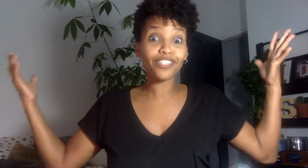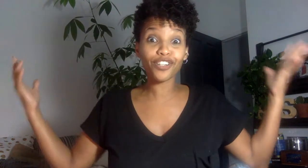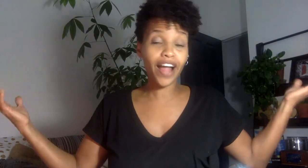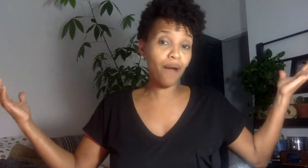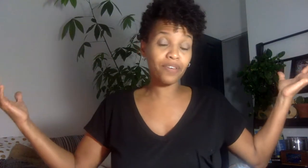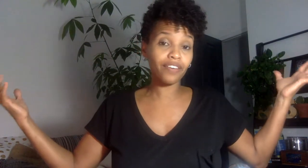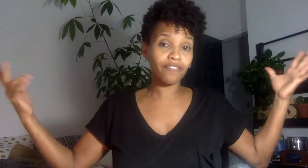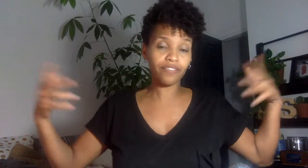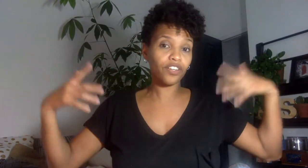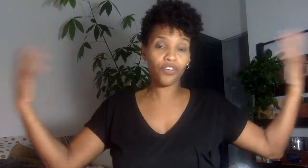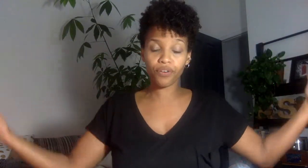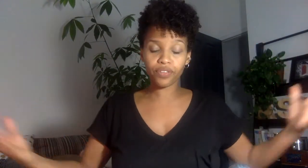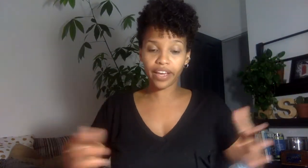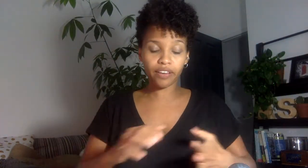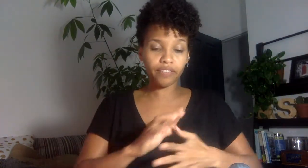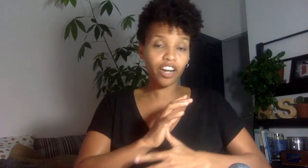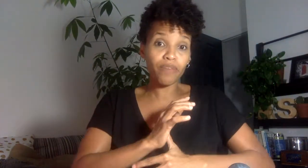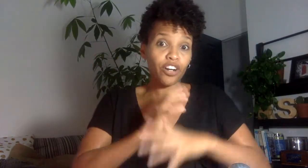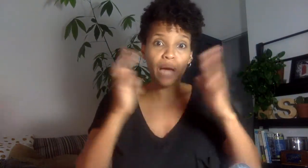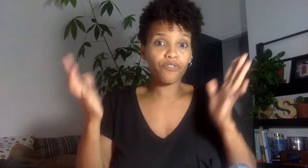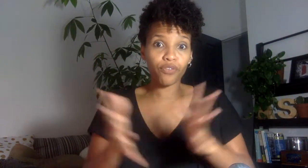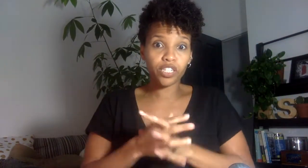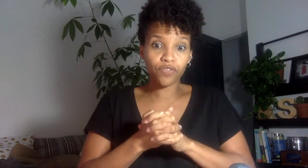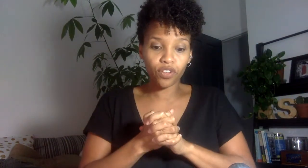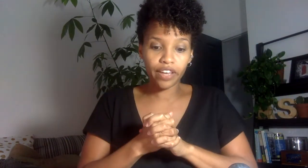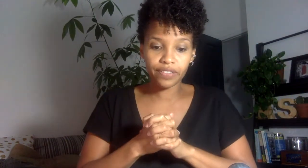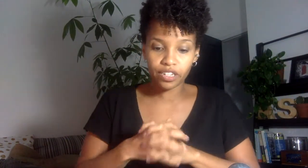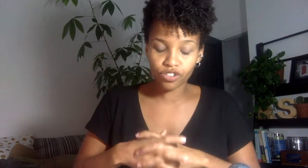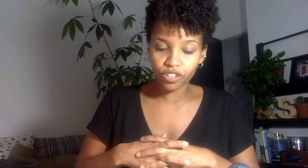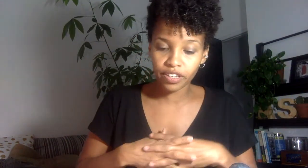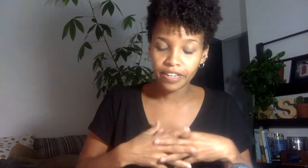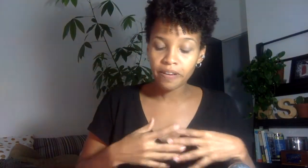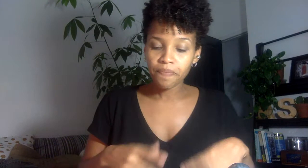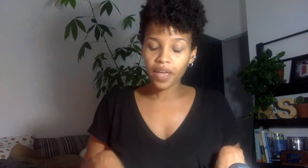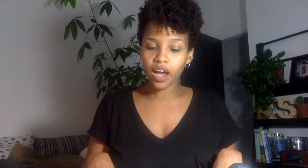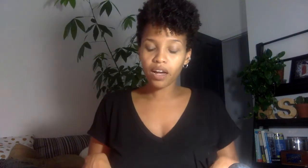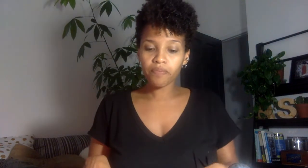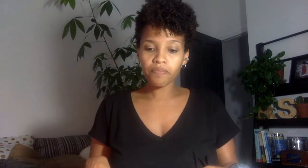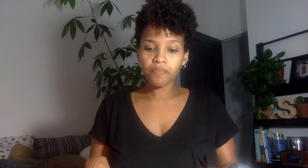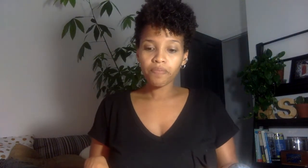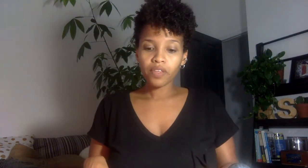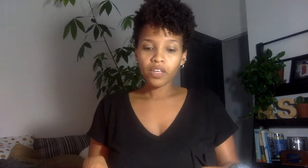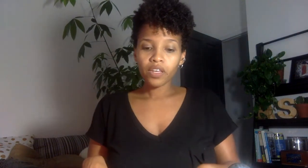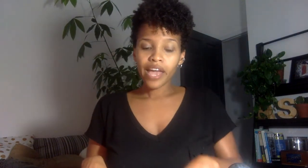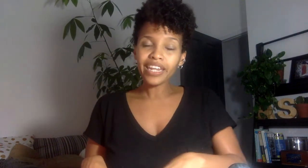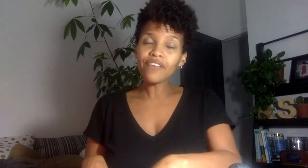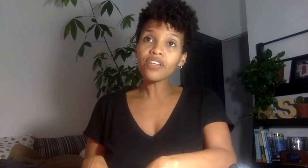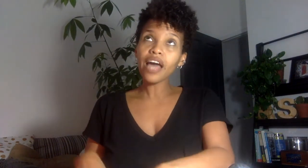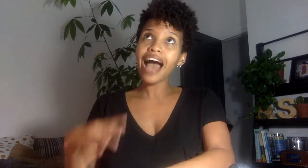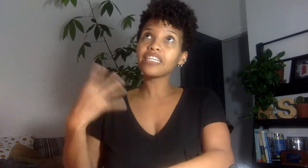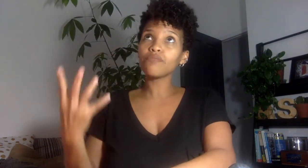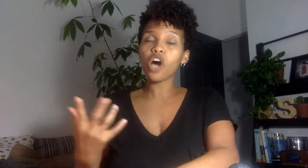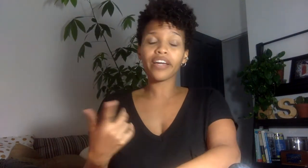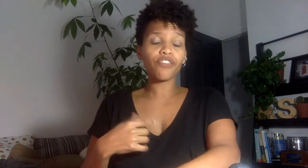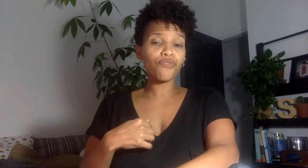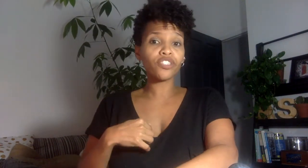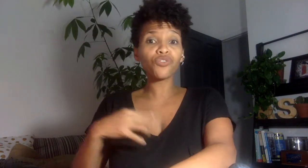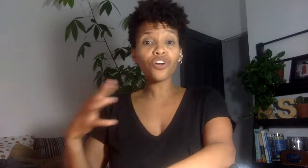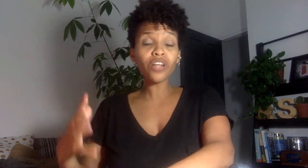her happy. You know, like that'll make her happy for the rest of her life, essentially. And even as I'm talking through this, you could I'm